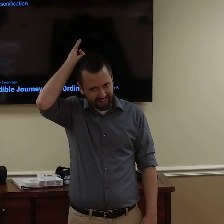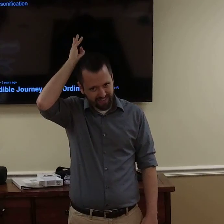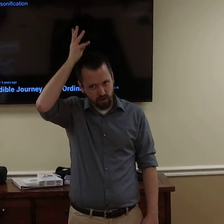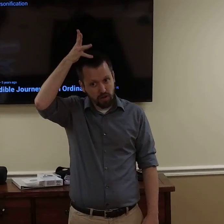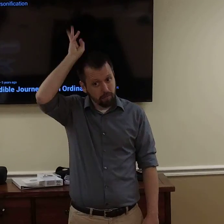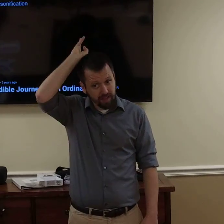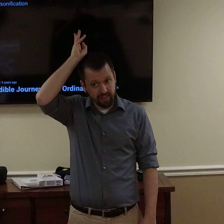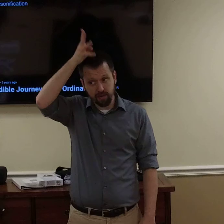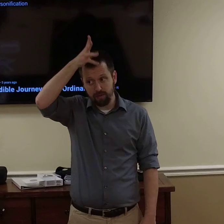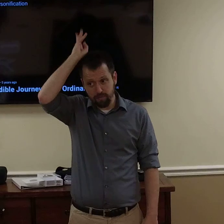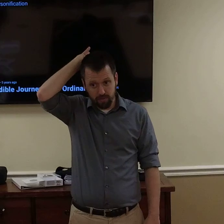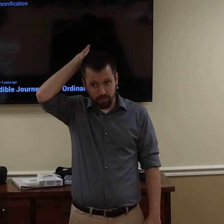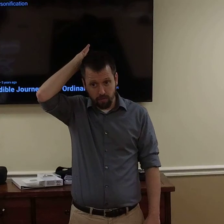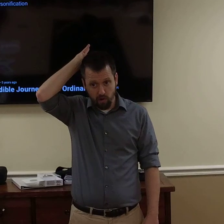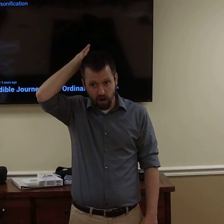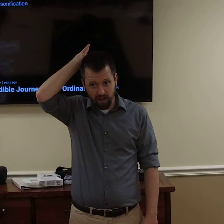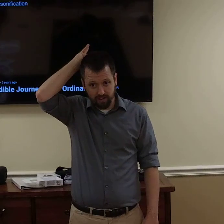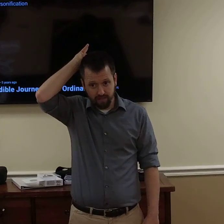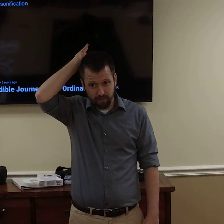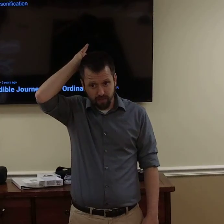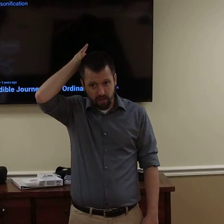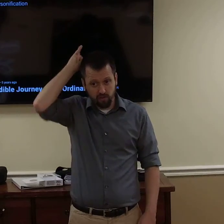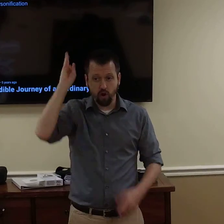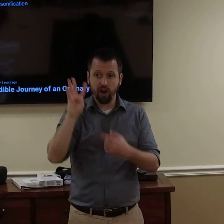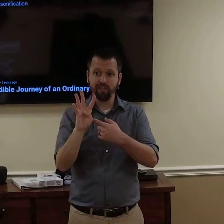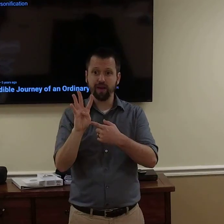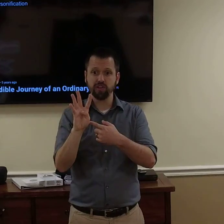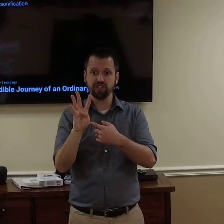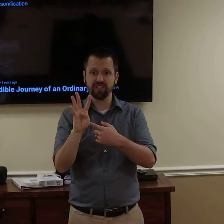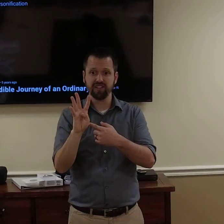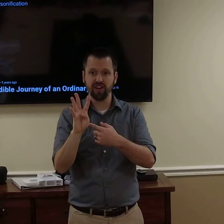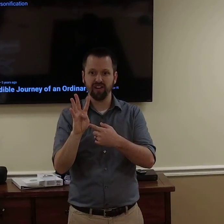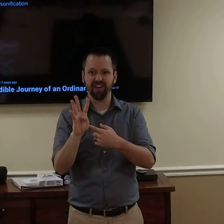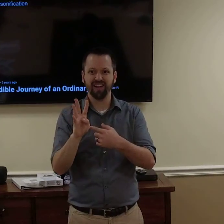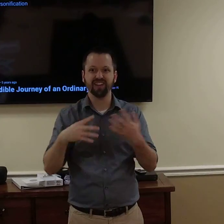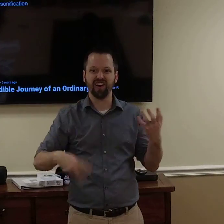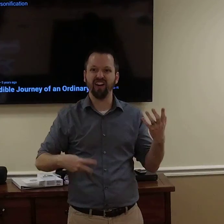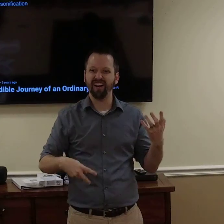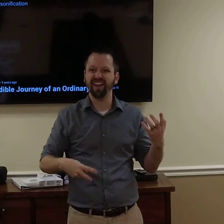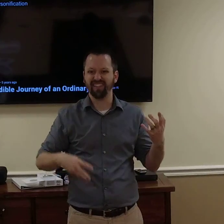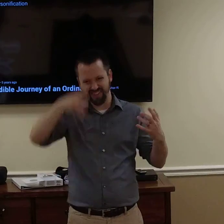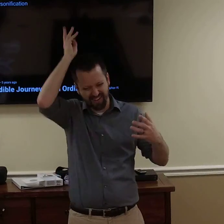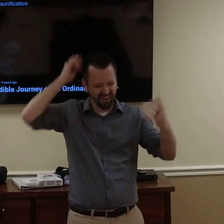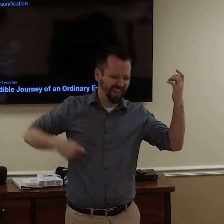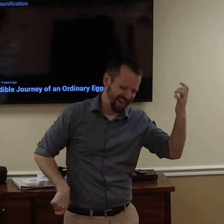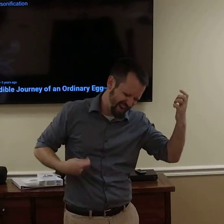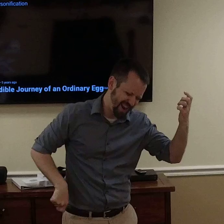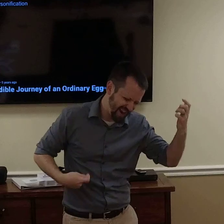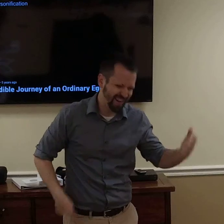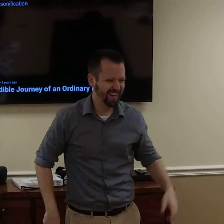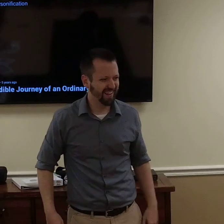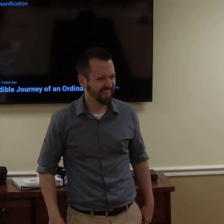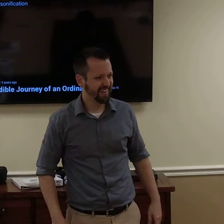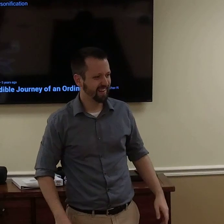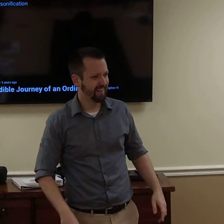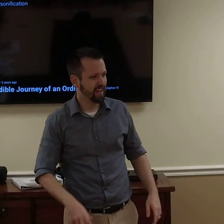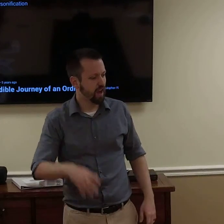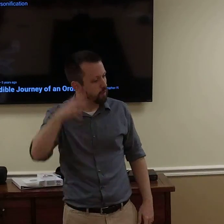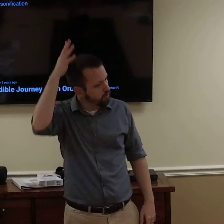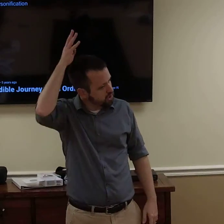So, but it could be a mohawk. So all that was just, a guitar, like a guitar. I thought it was rooster. A